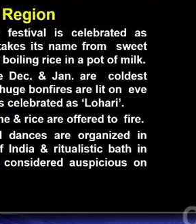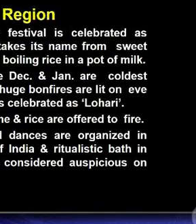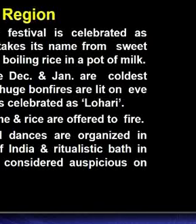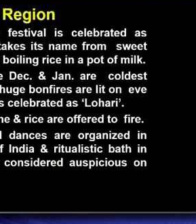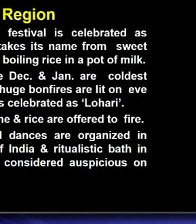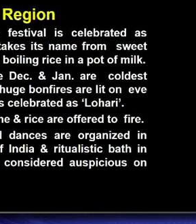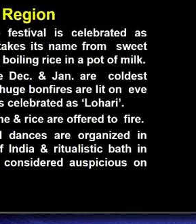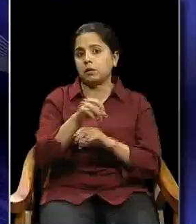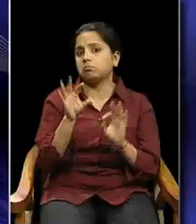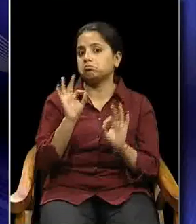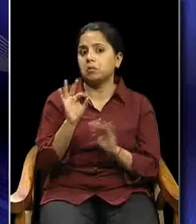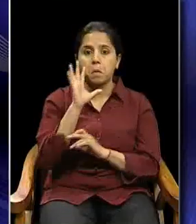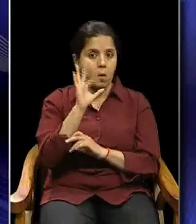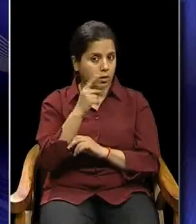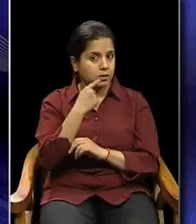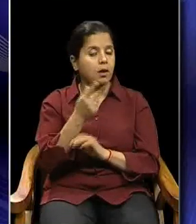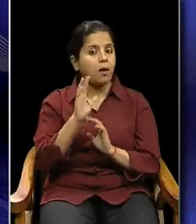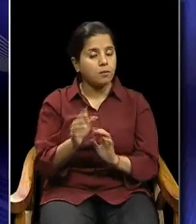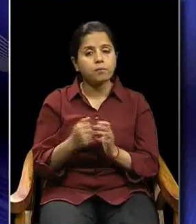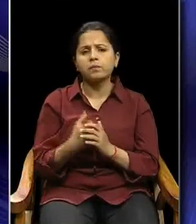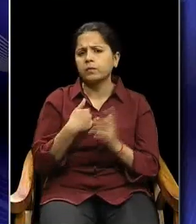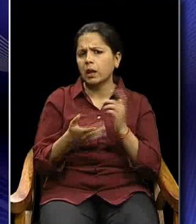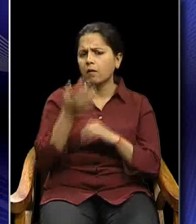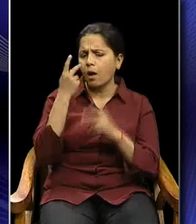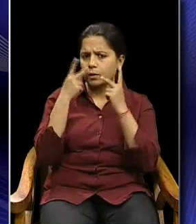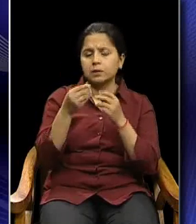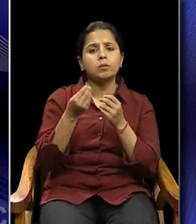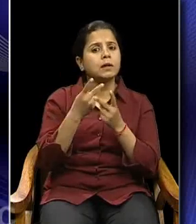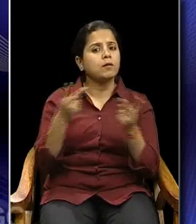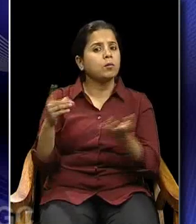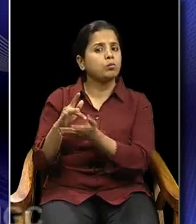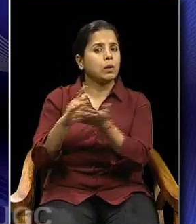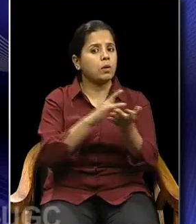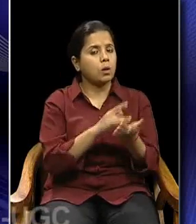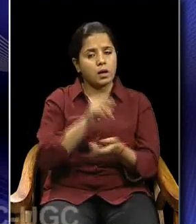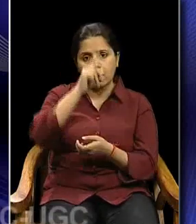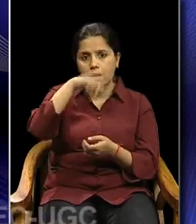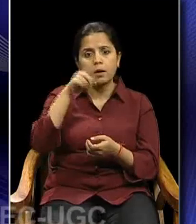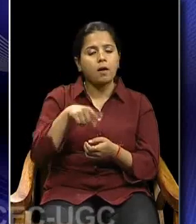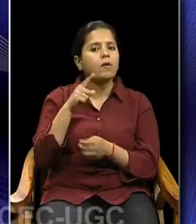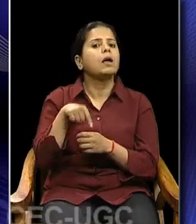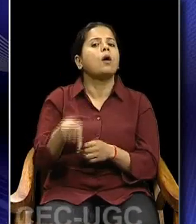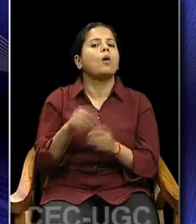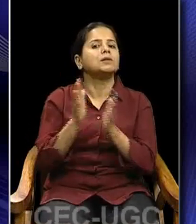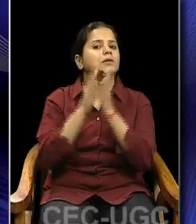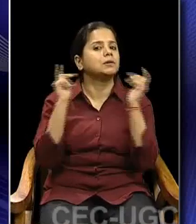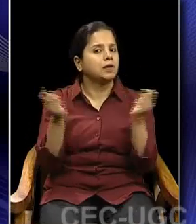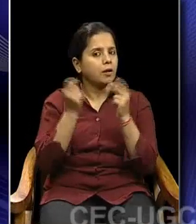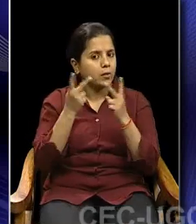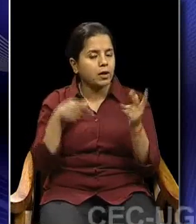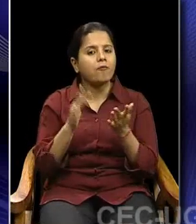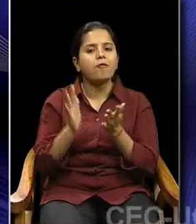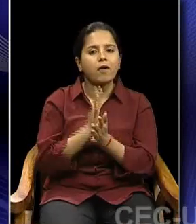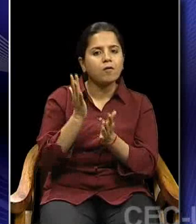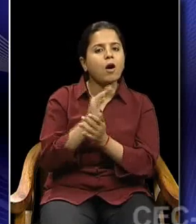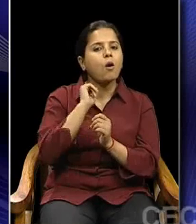this day. So we find that the different regions of India, they are trying to celebrate these